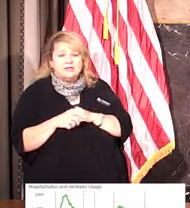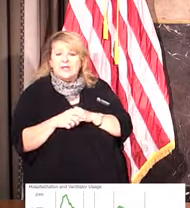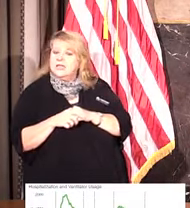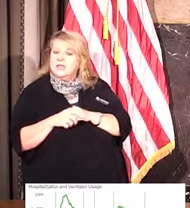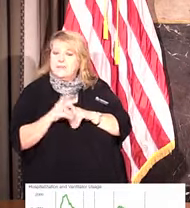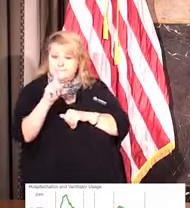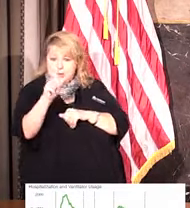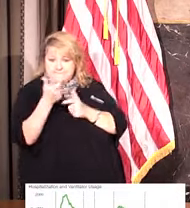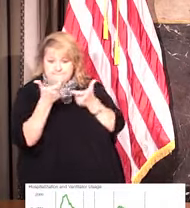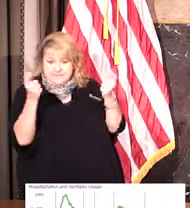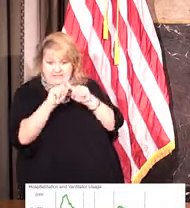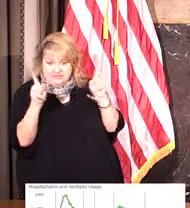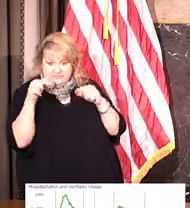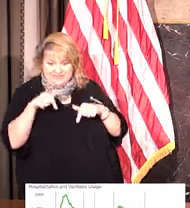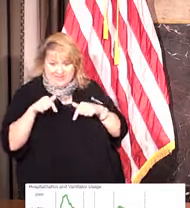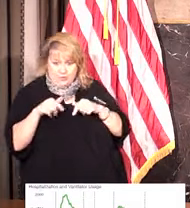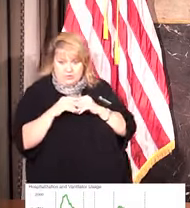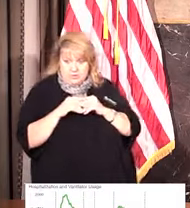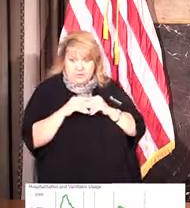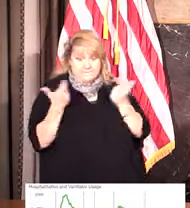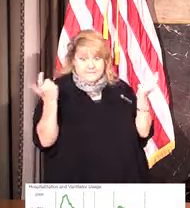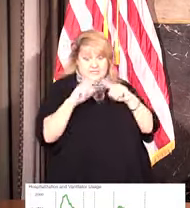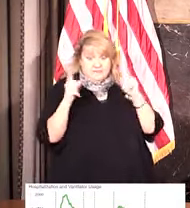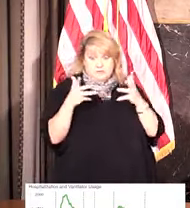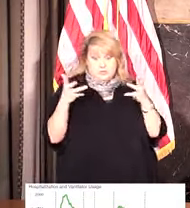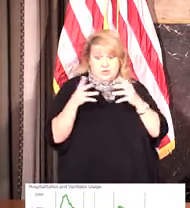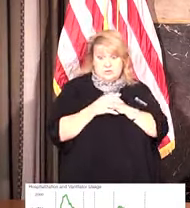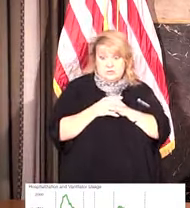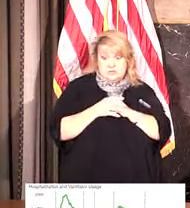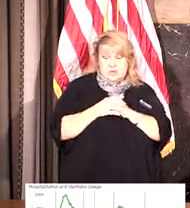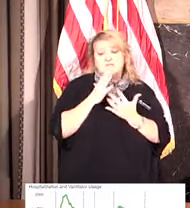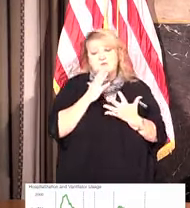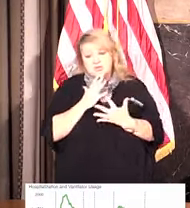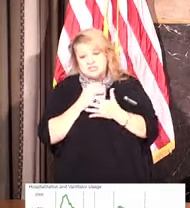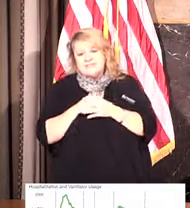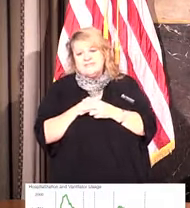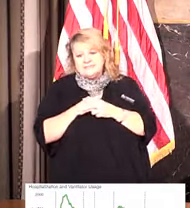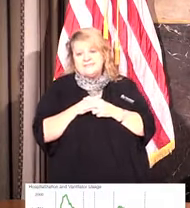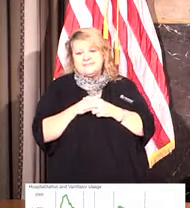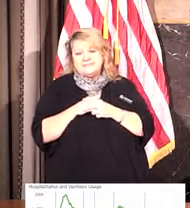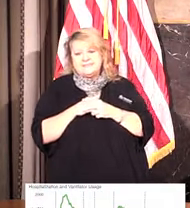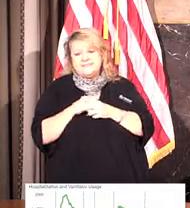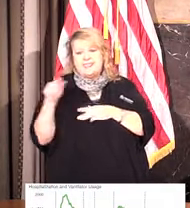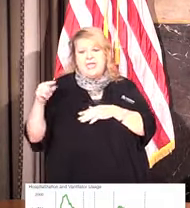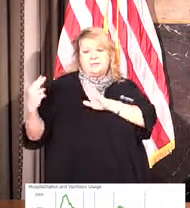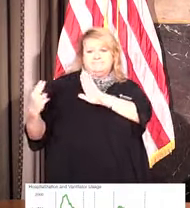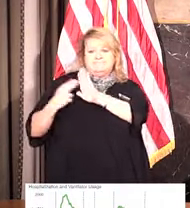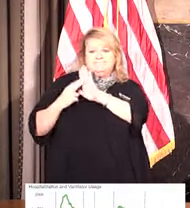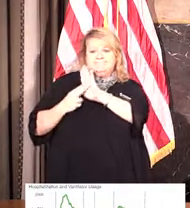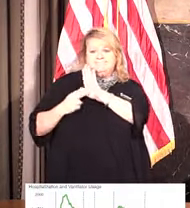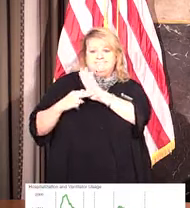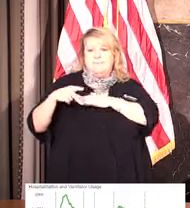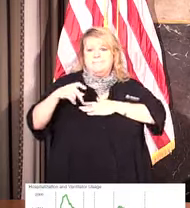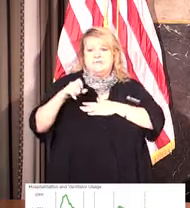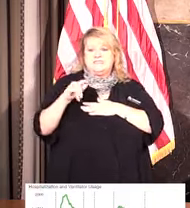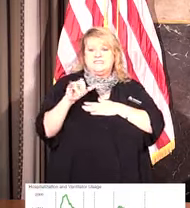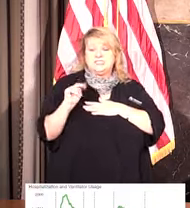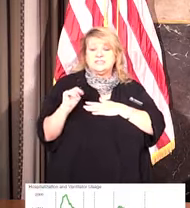big difference this time, and that is, unfortunately, the petition and the message that